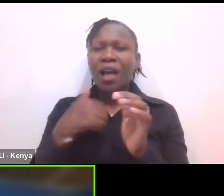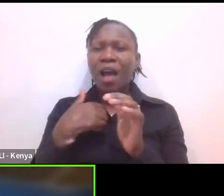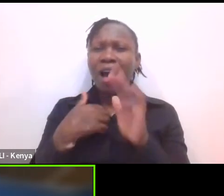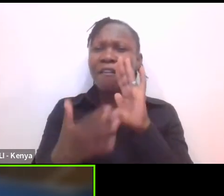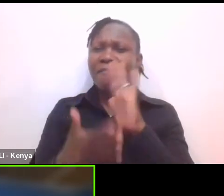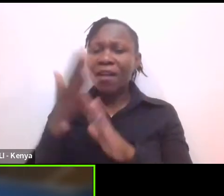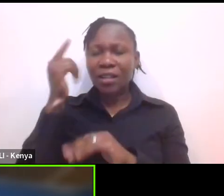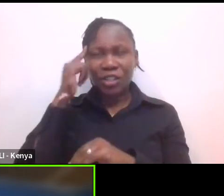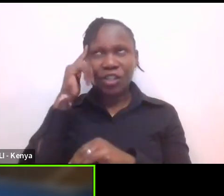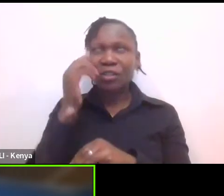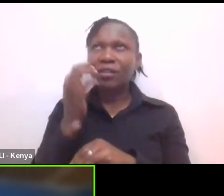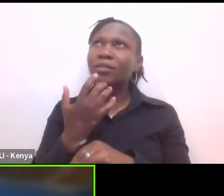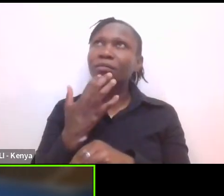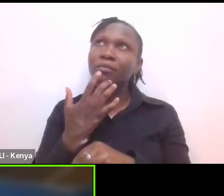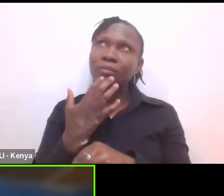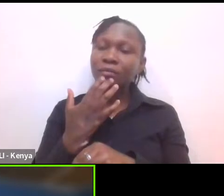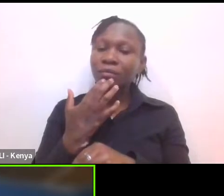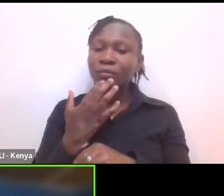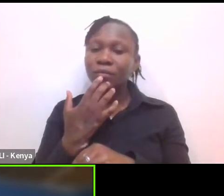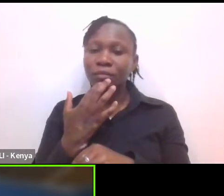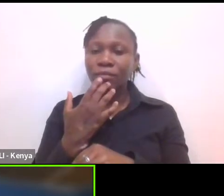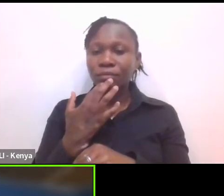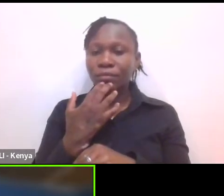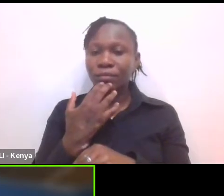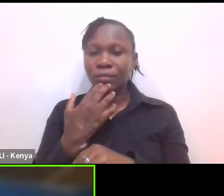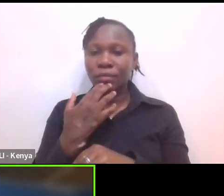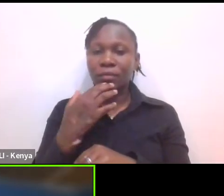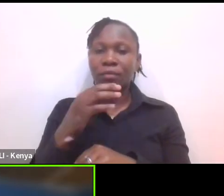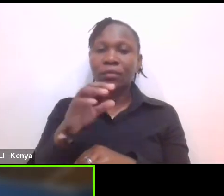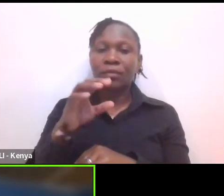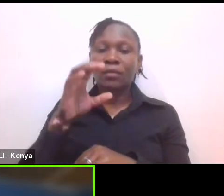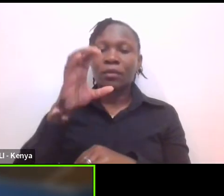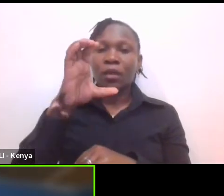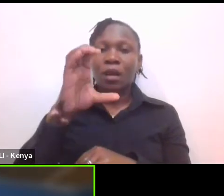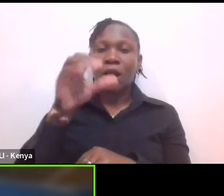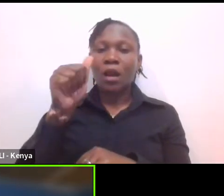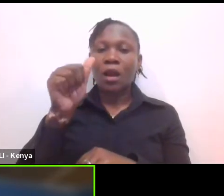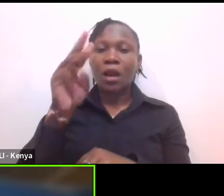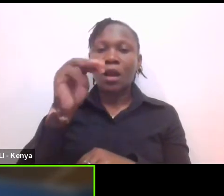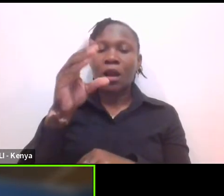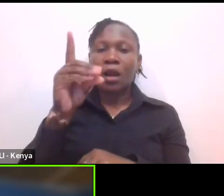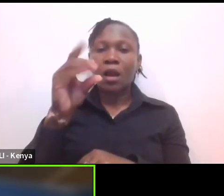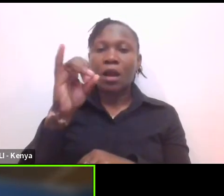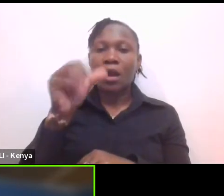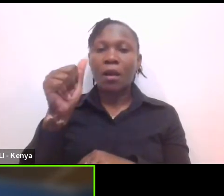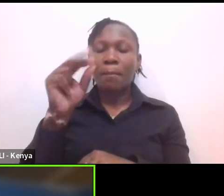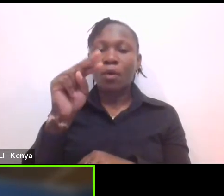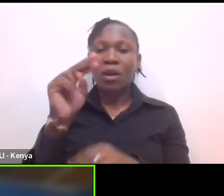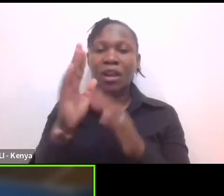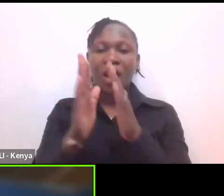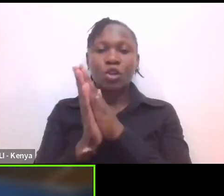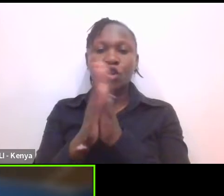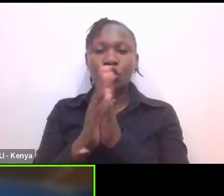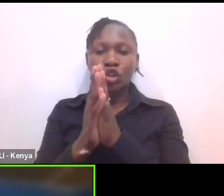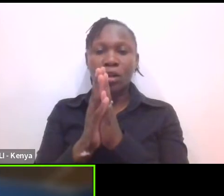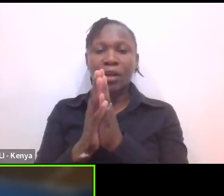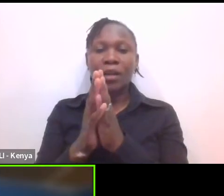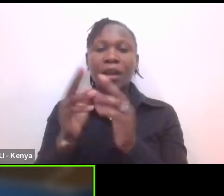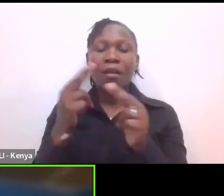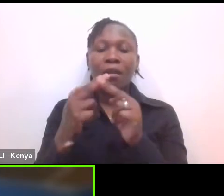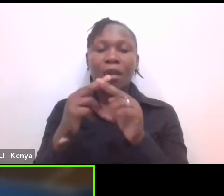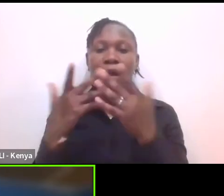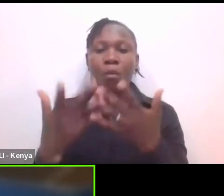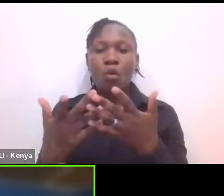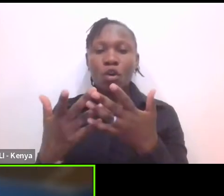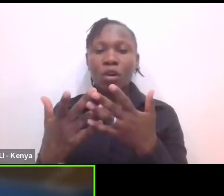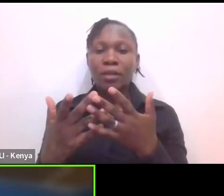this Cambodian folktale, and it's called Silent Lotus. I mean, of course I did. It's called Silent Lotus,